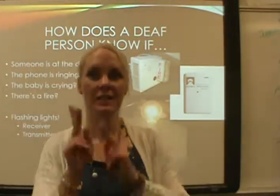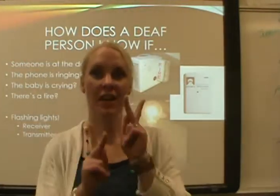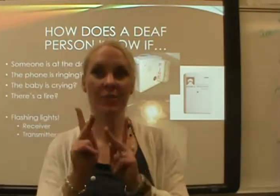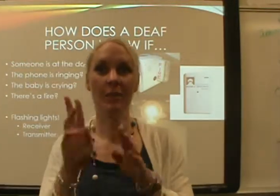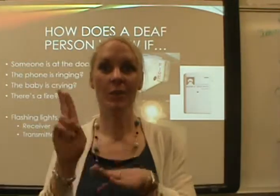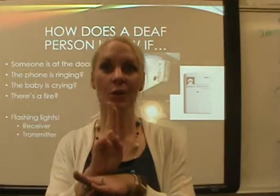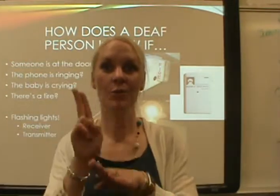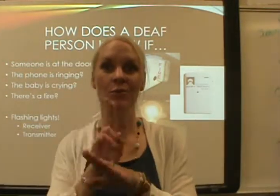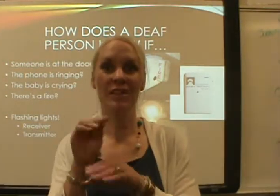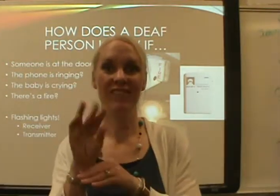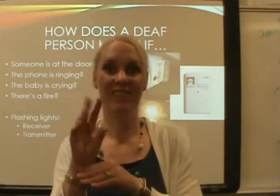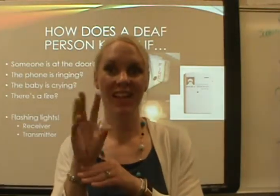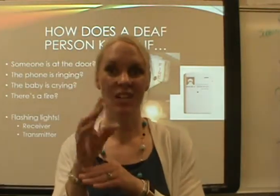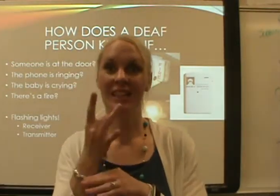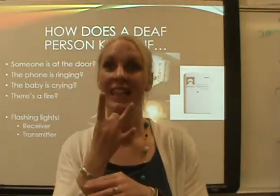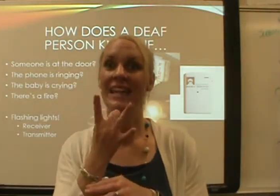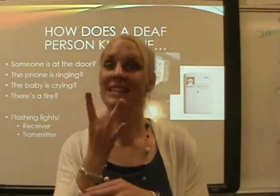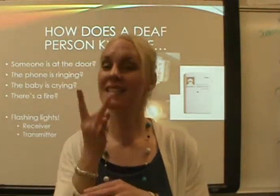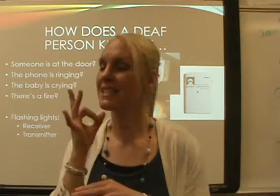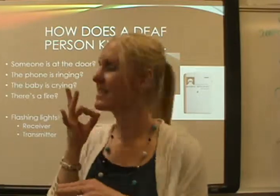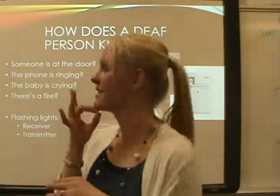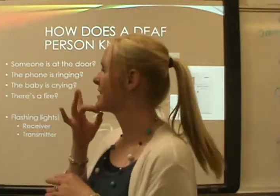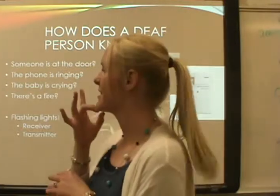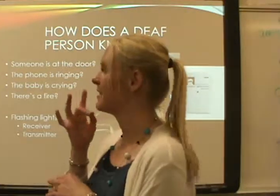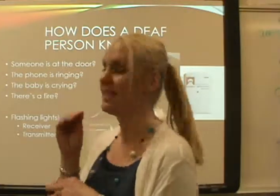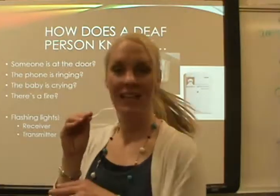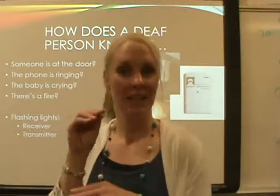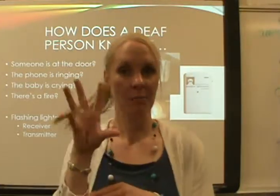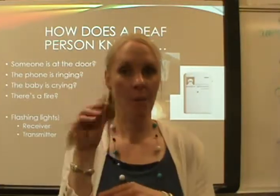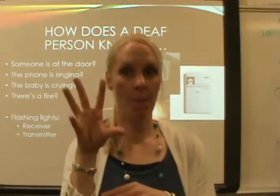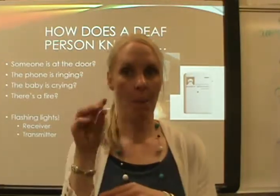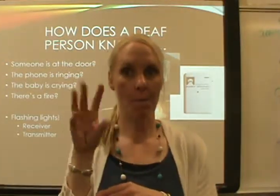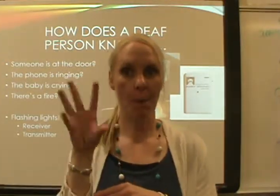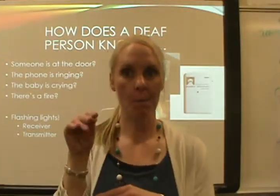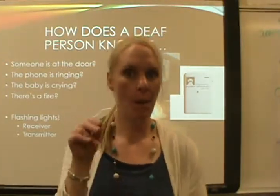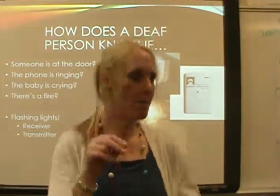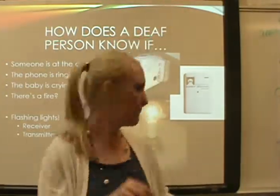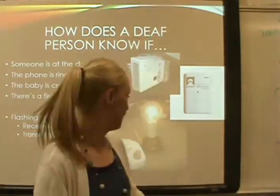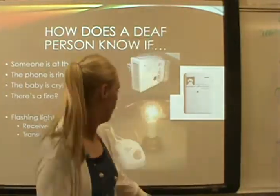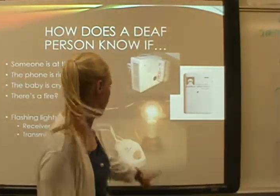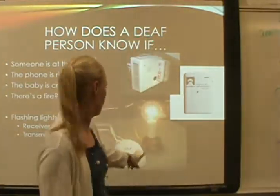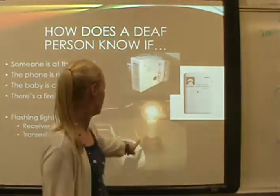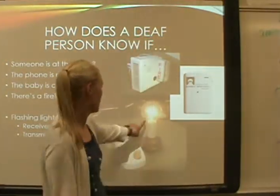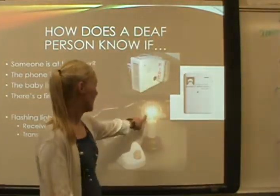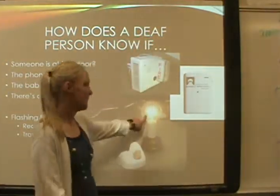deaf people use flashing lights? Boop, boop, boop, boop. Okay.